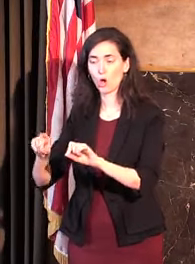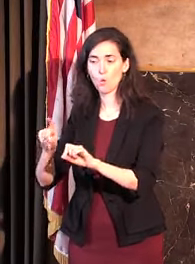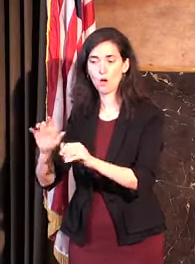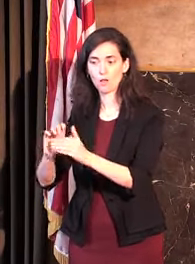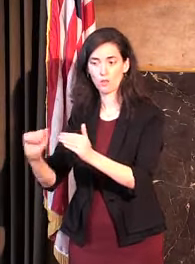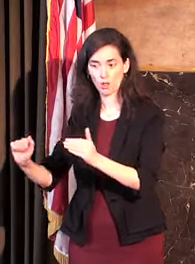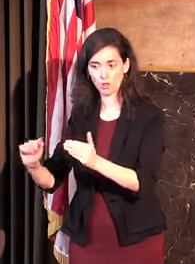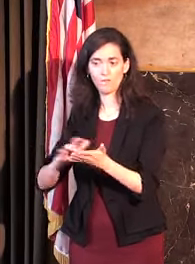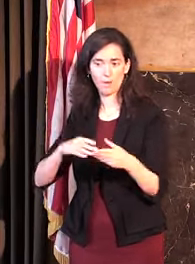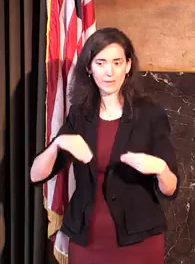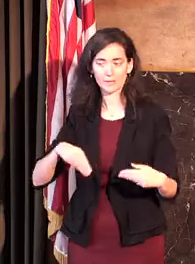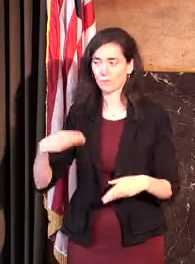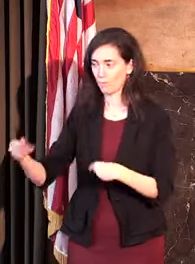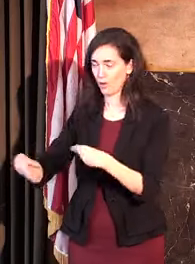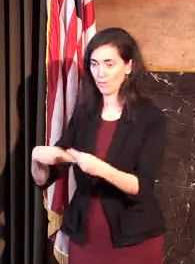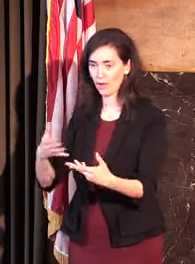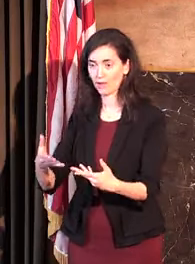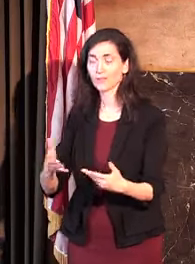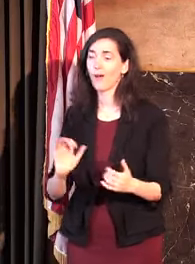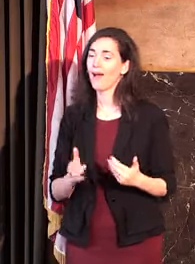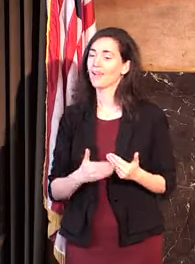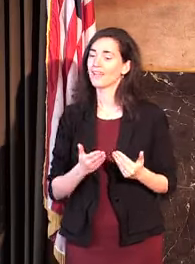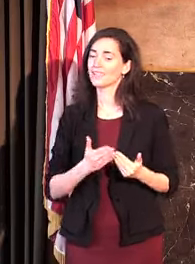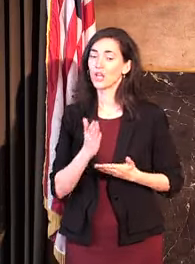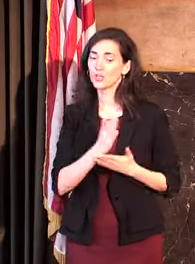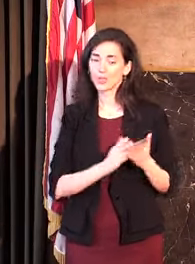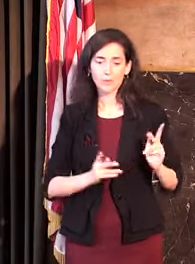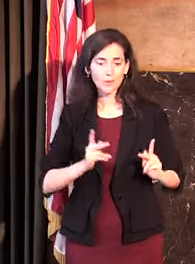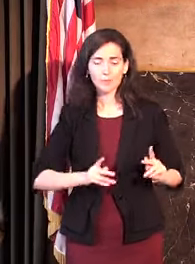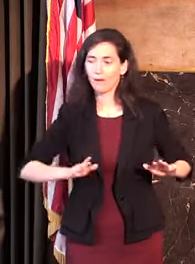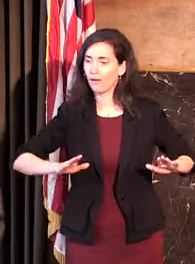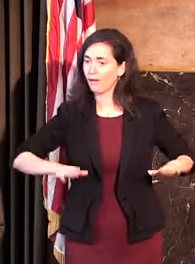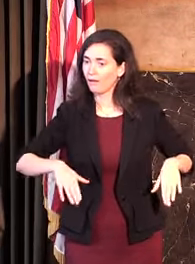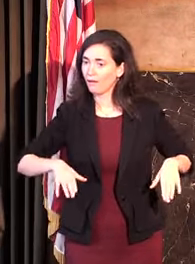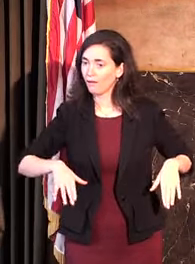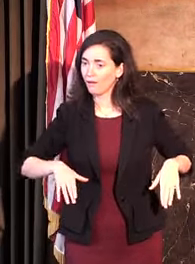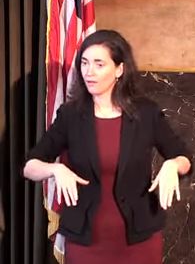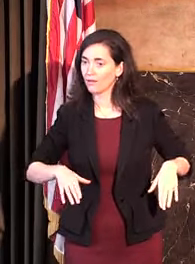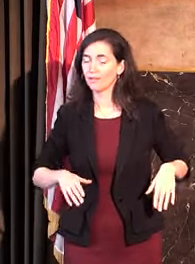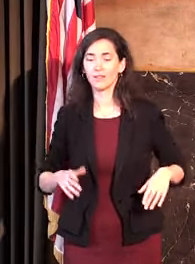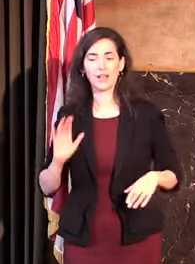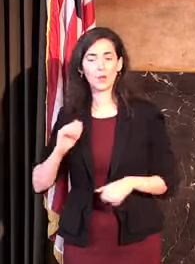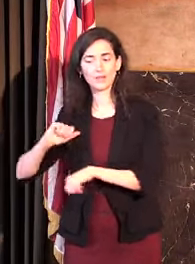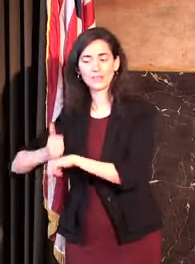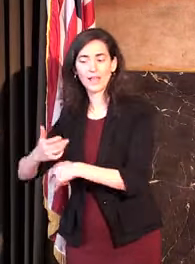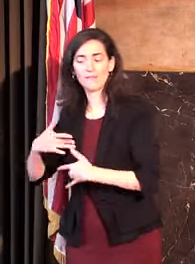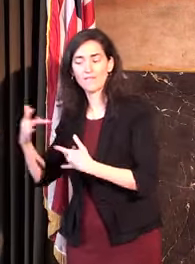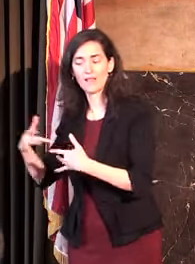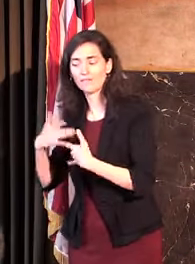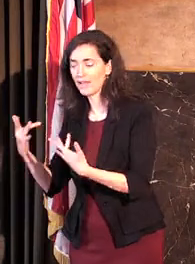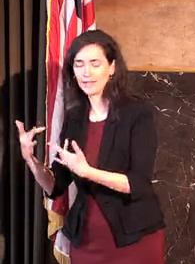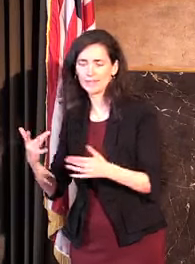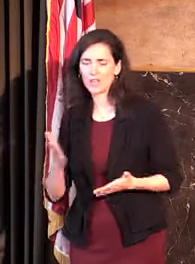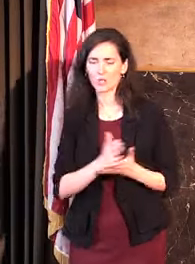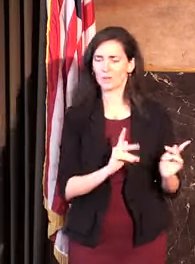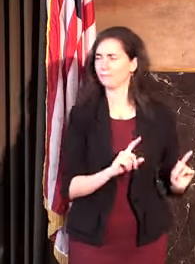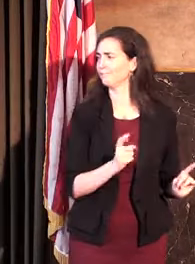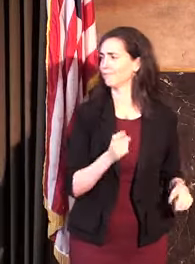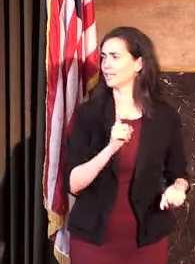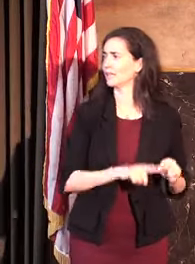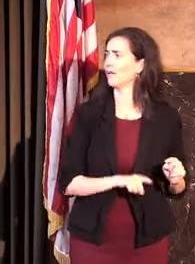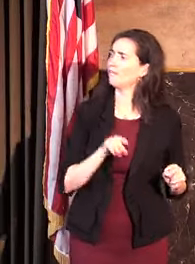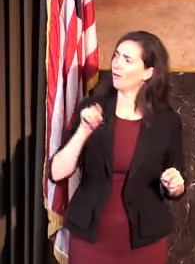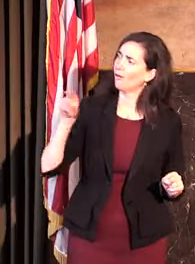should make it easier for some folks who haven't been able to make it out to some of the other events that we've been staging across the state of